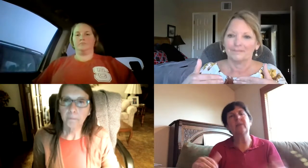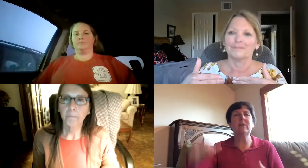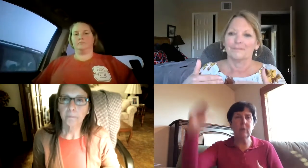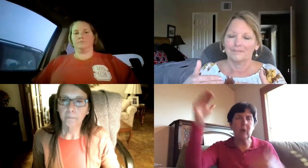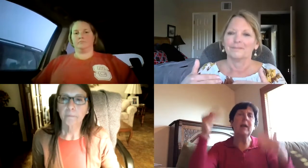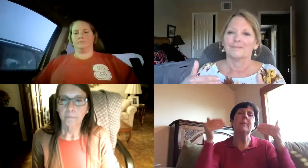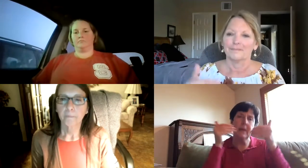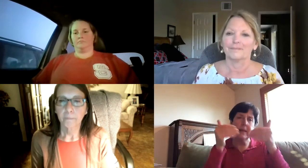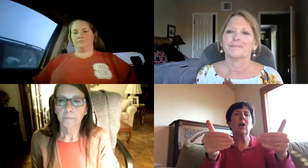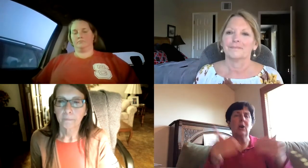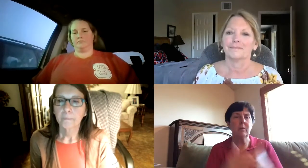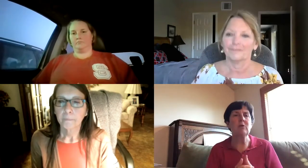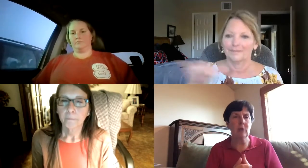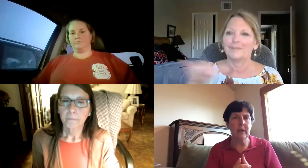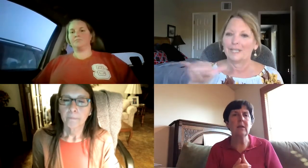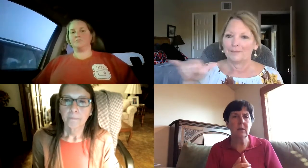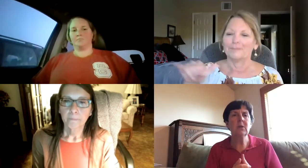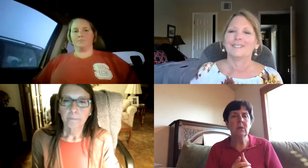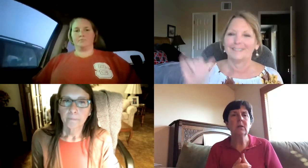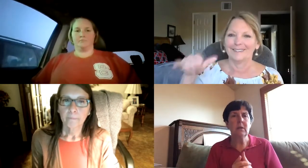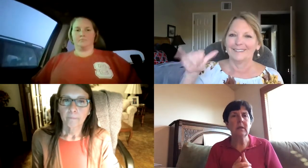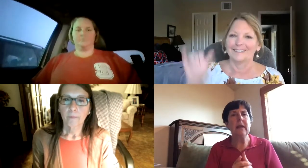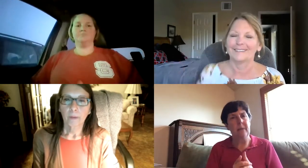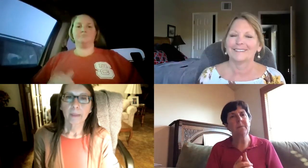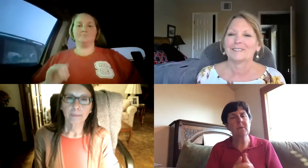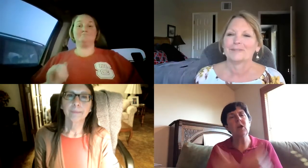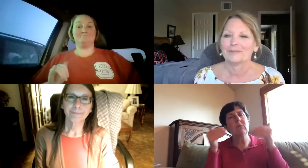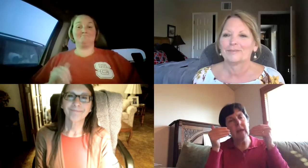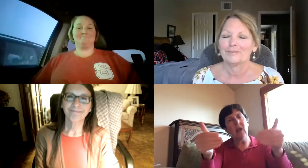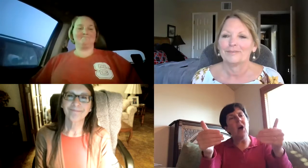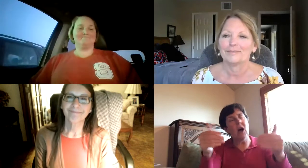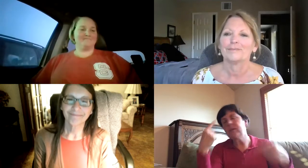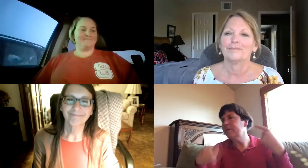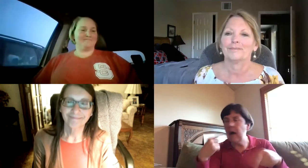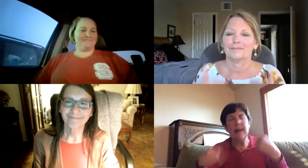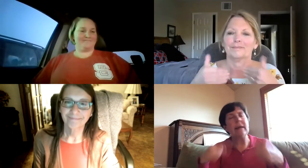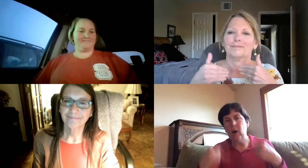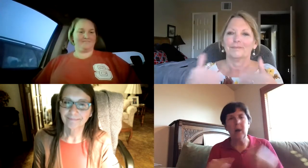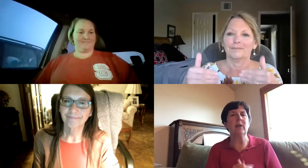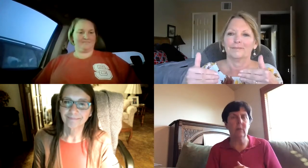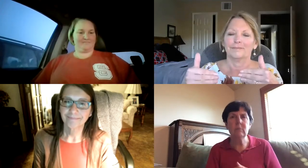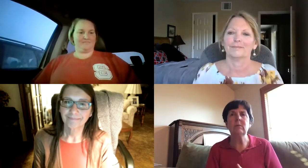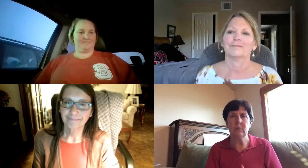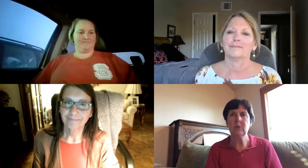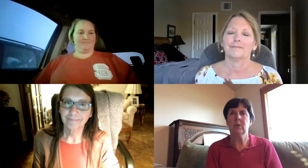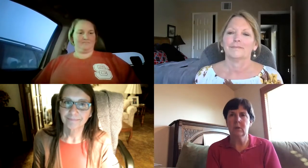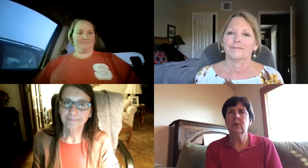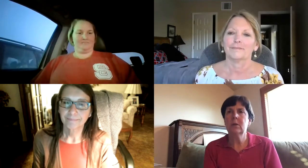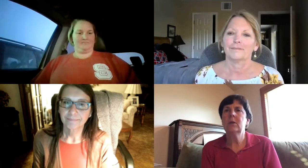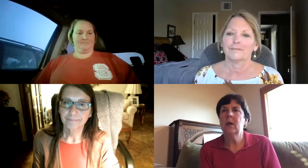now that they've grown up, they get along usually. Yeah. So get along, fight, argue.